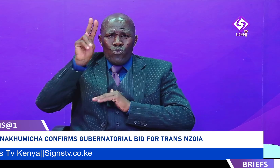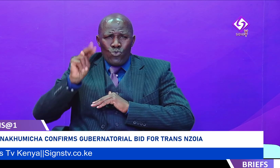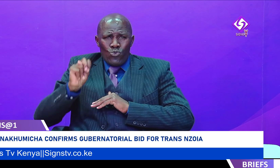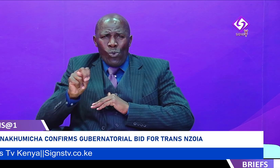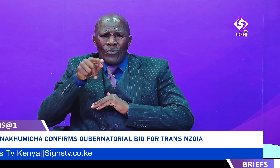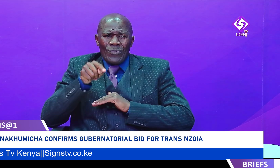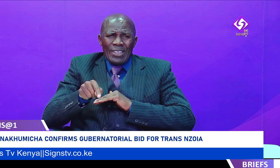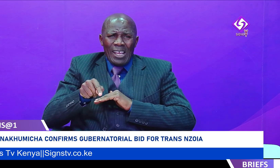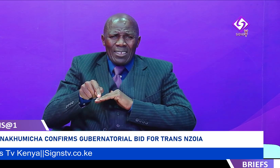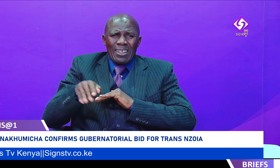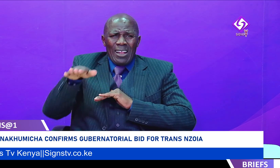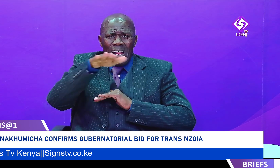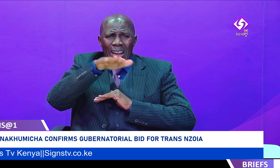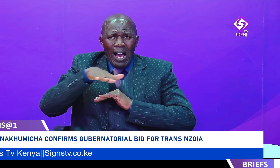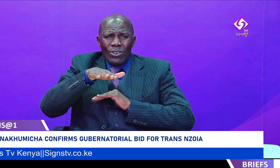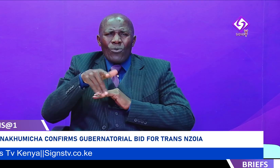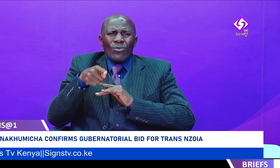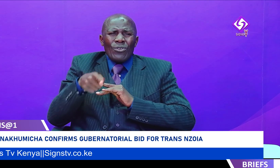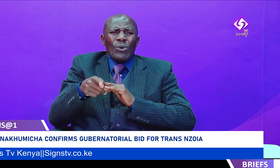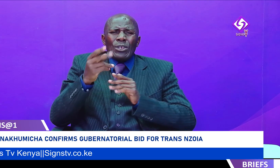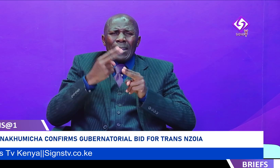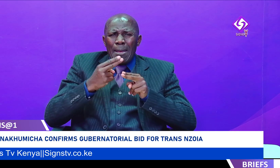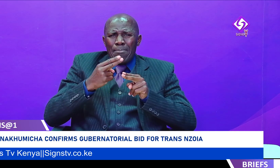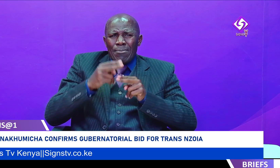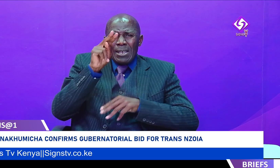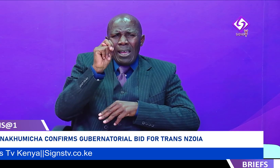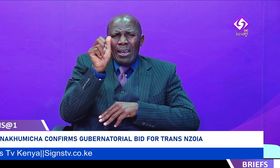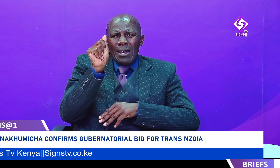to United Nations Human Settlement Program, UN Habitat,